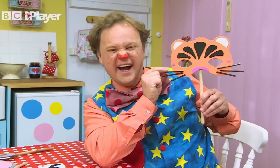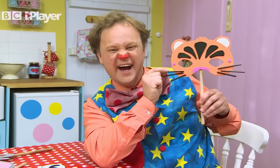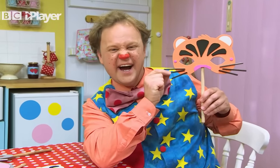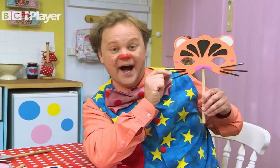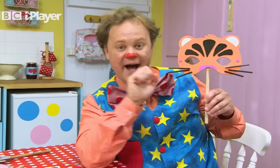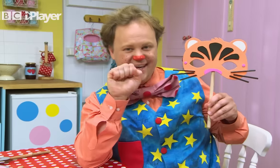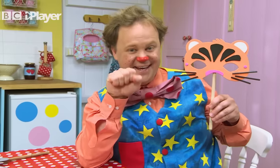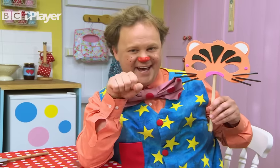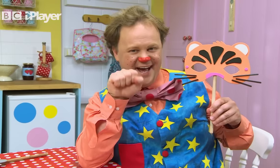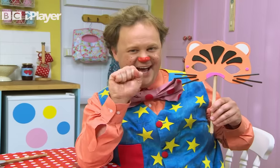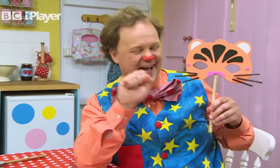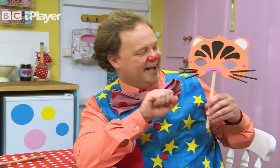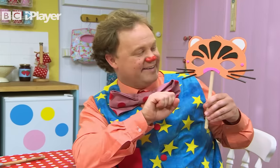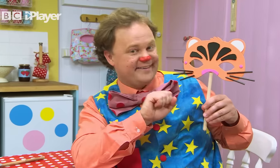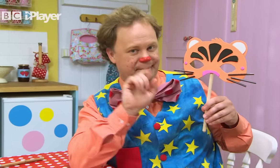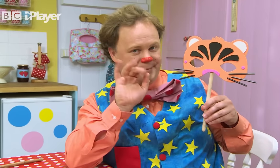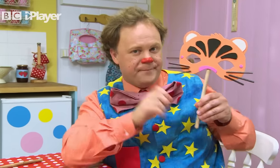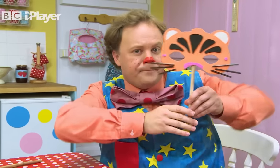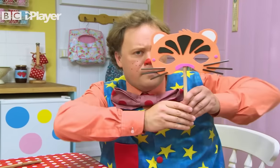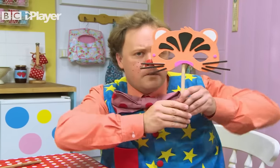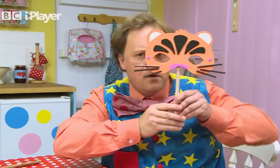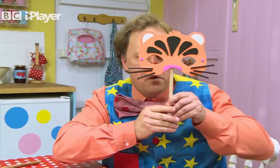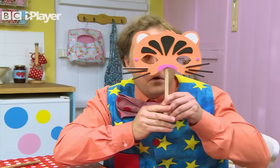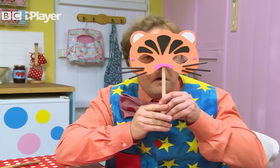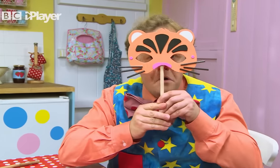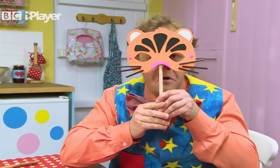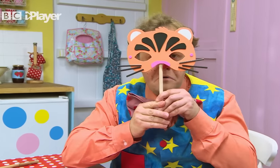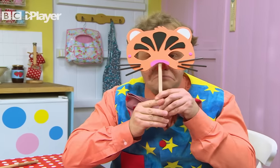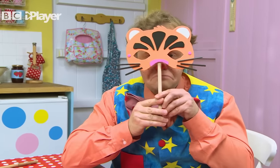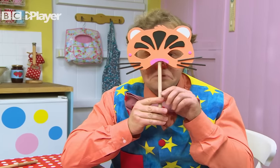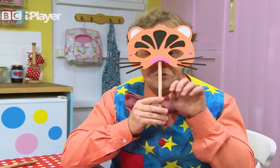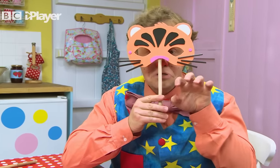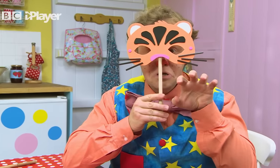whiskers? Yes. What is it?